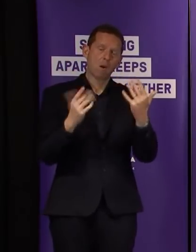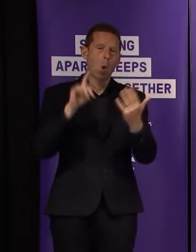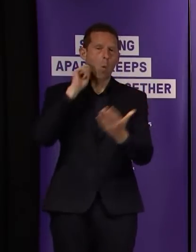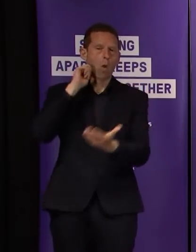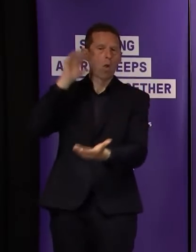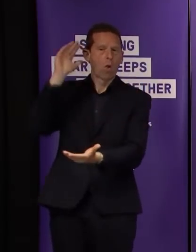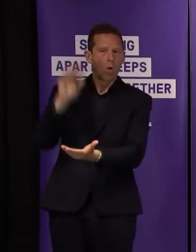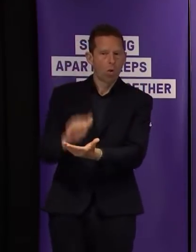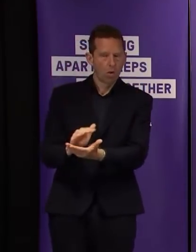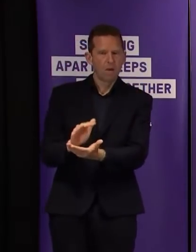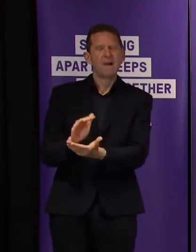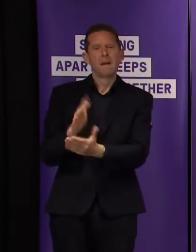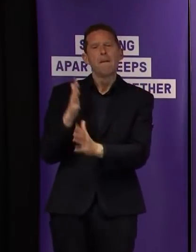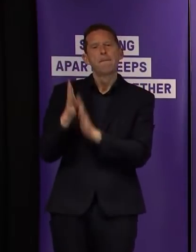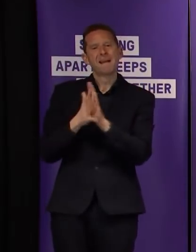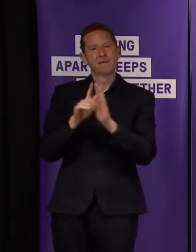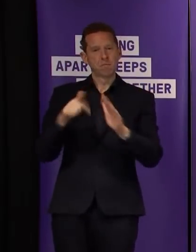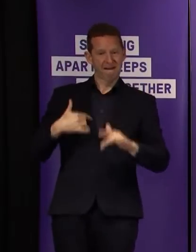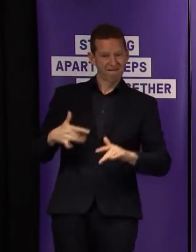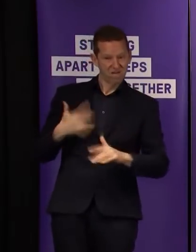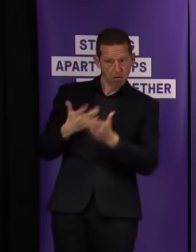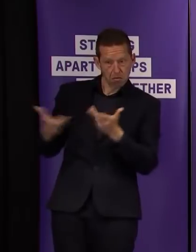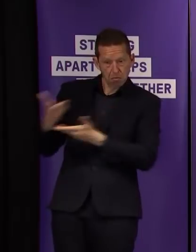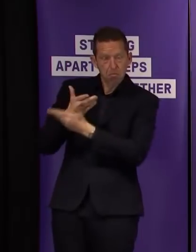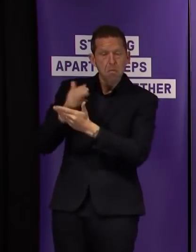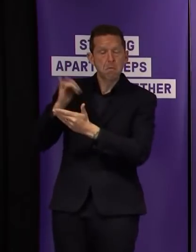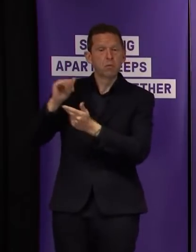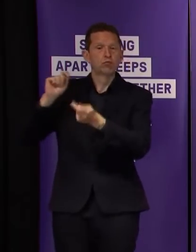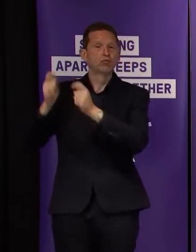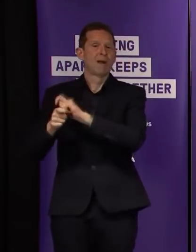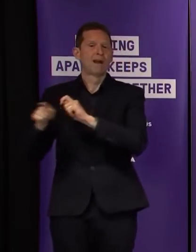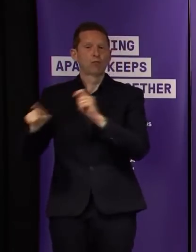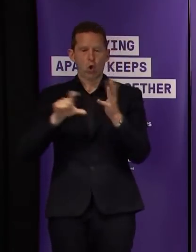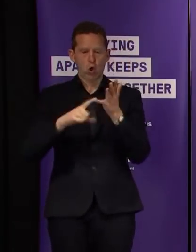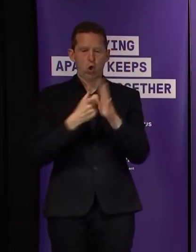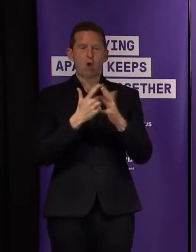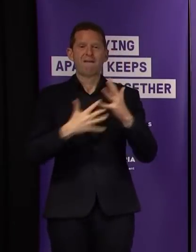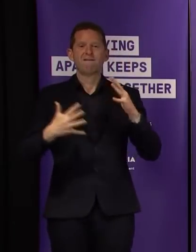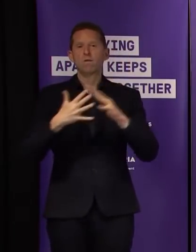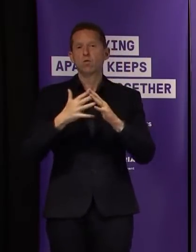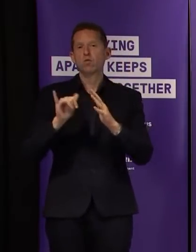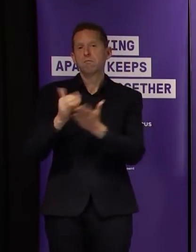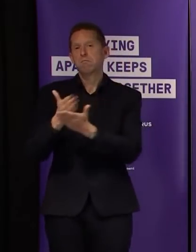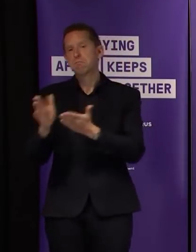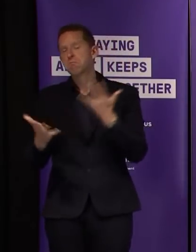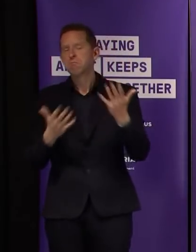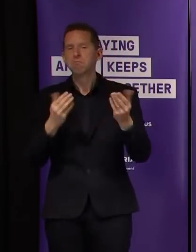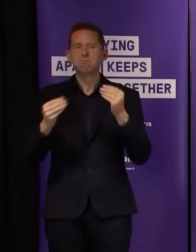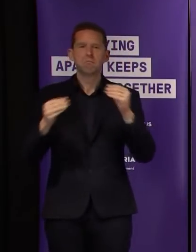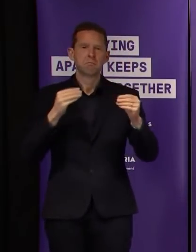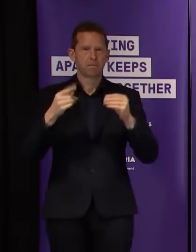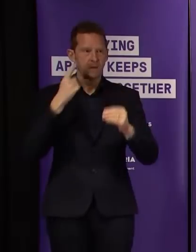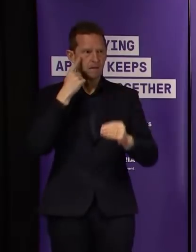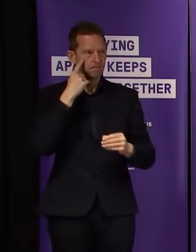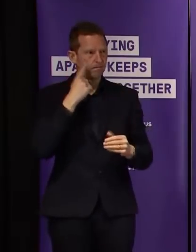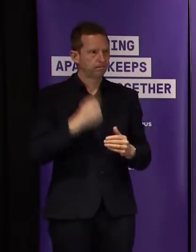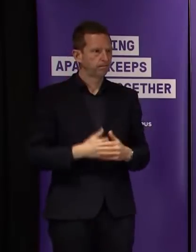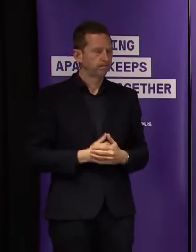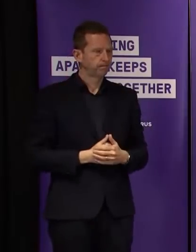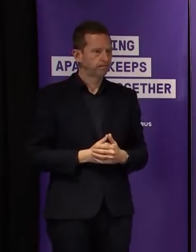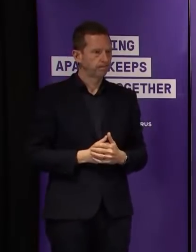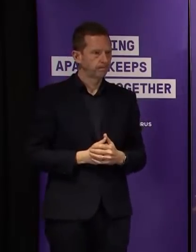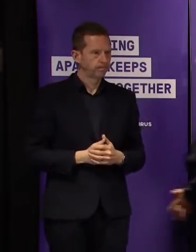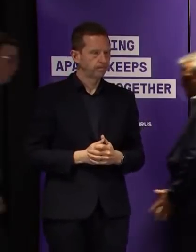less, and it's appropriate to review it at that time. Premier, the opposition says you've betrayed Victorians